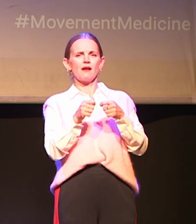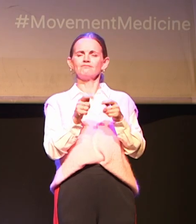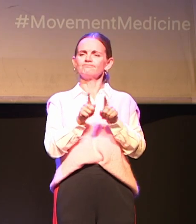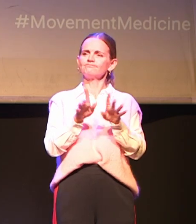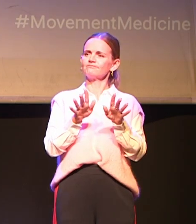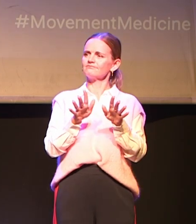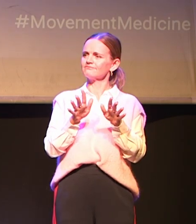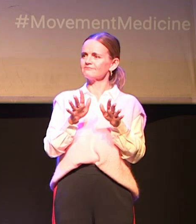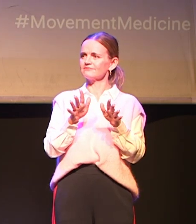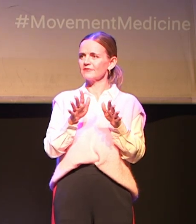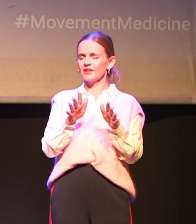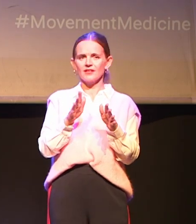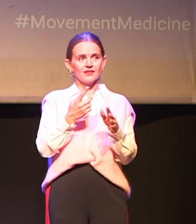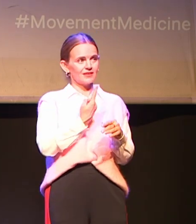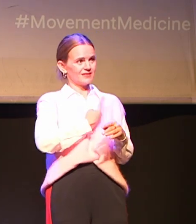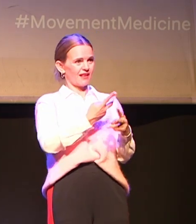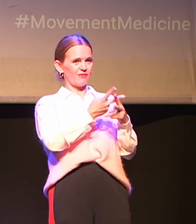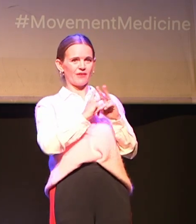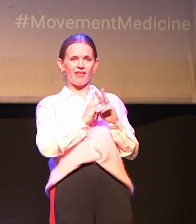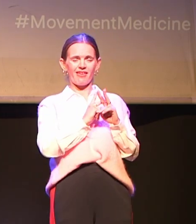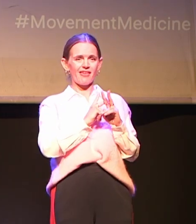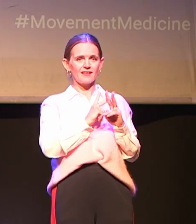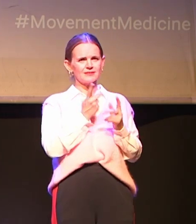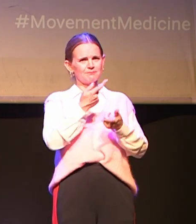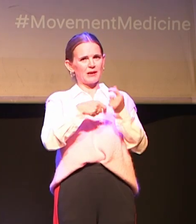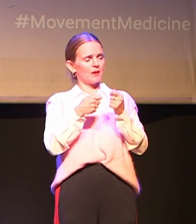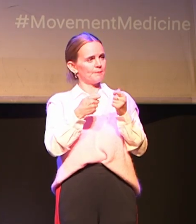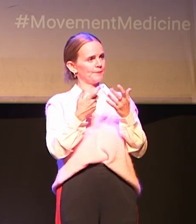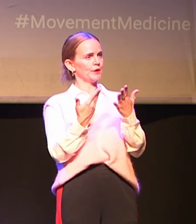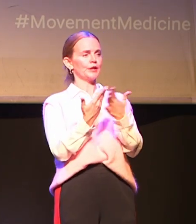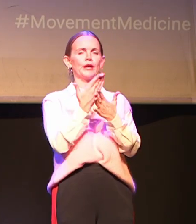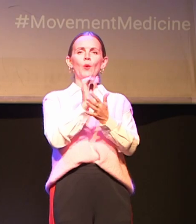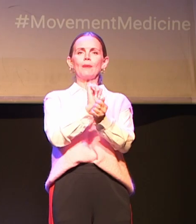movement self-care as well by putting it in